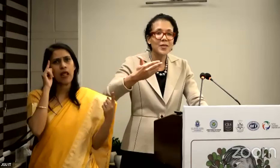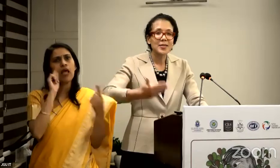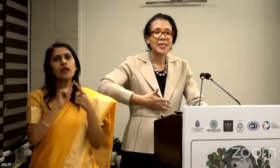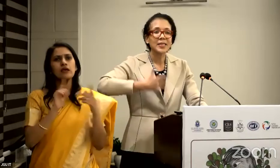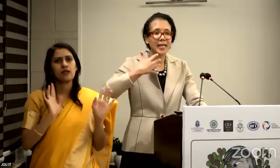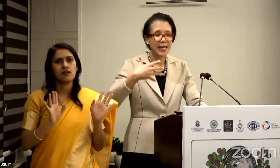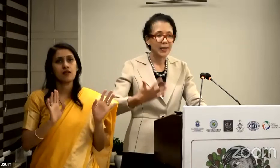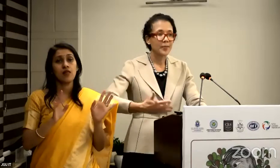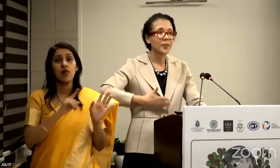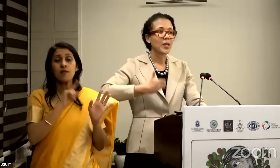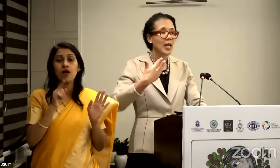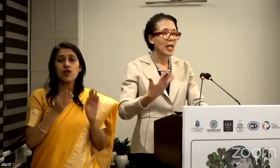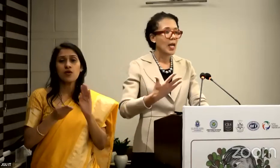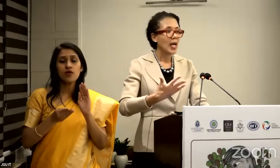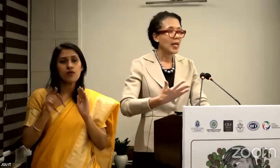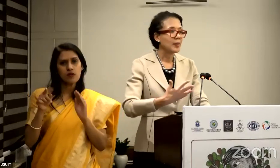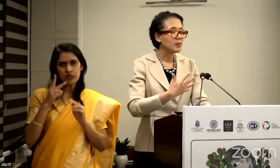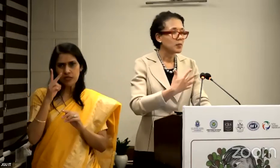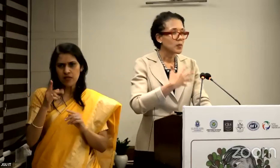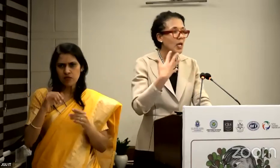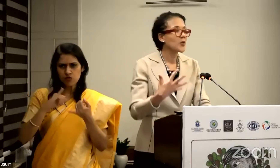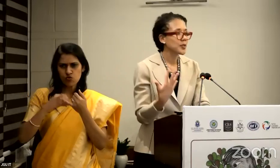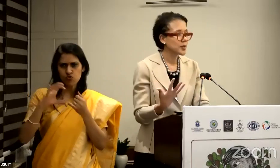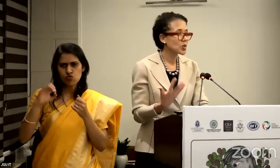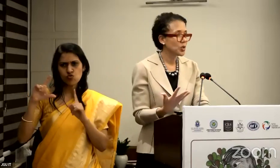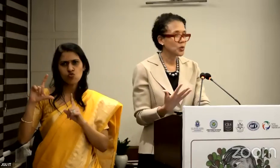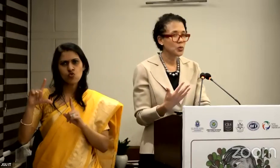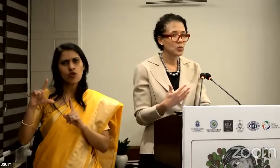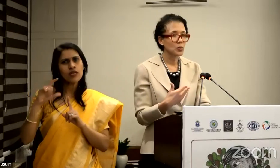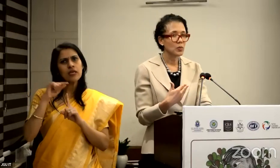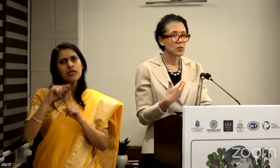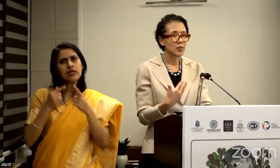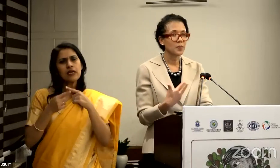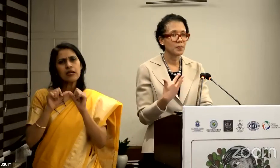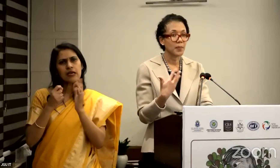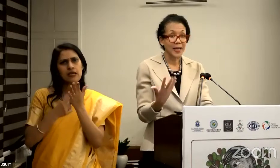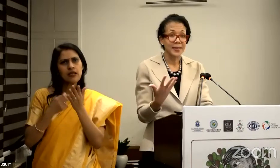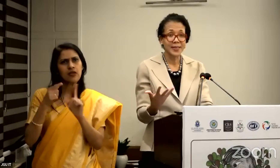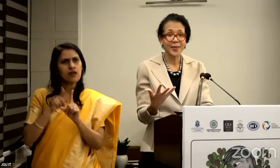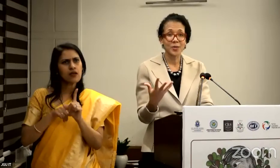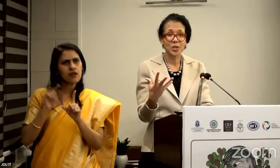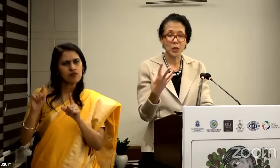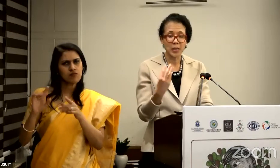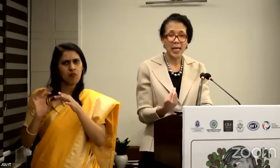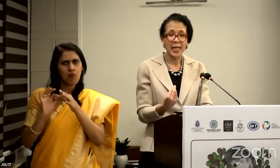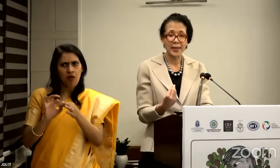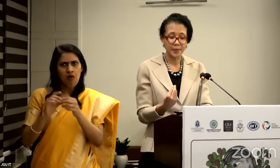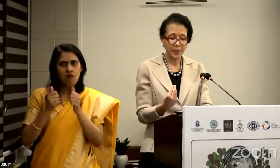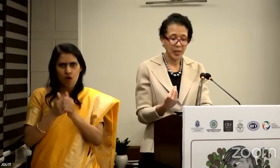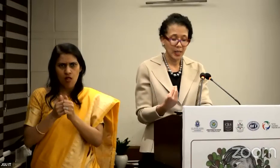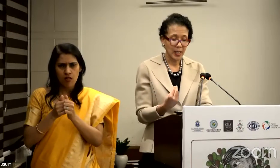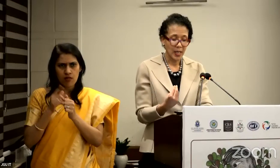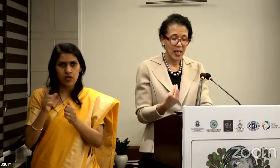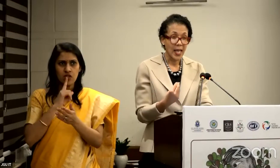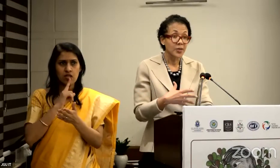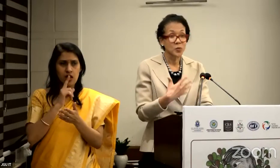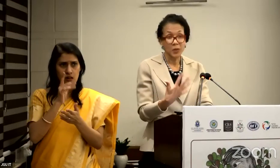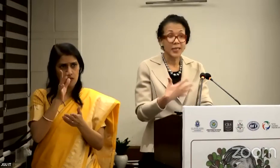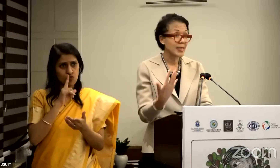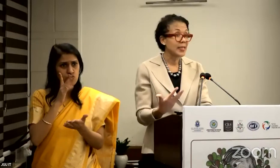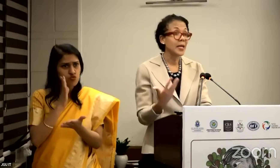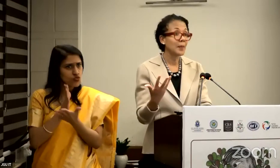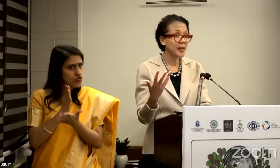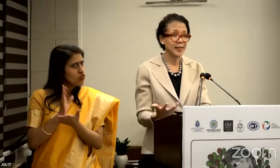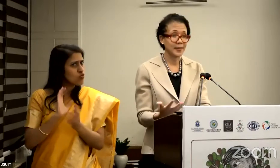that facilitated countries to band together to ally and to